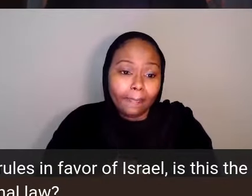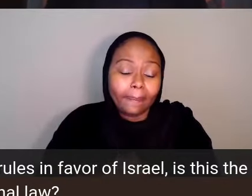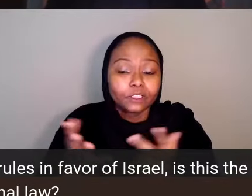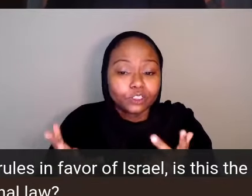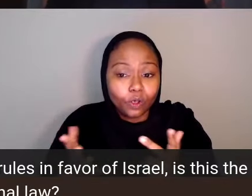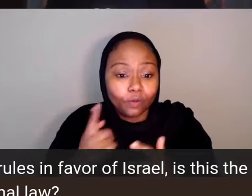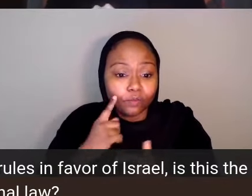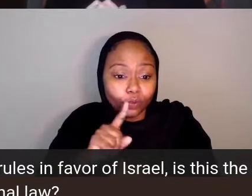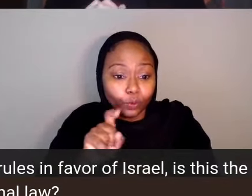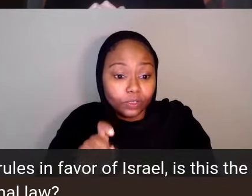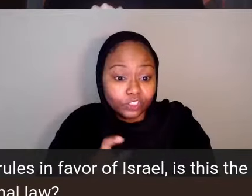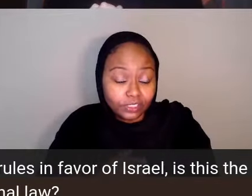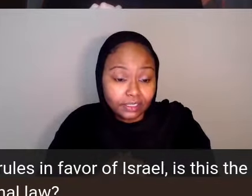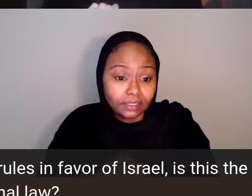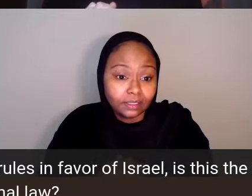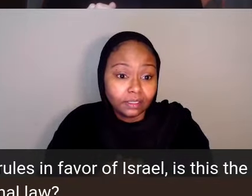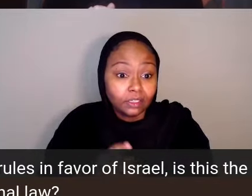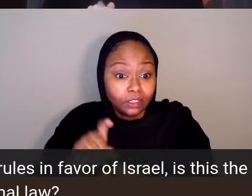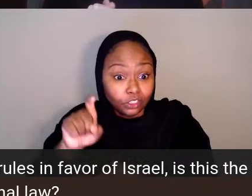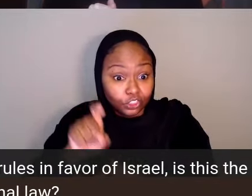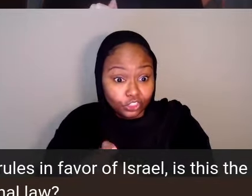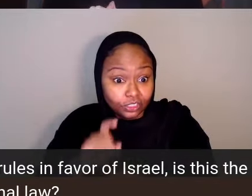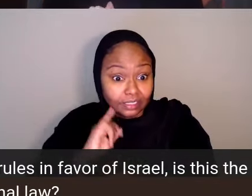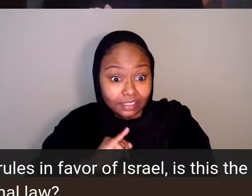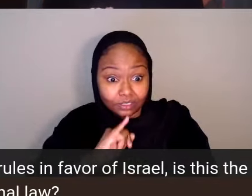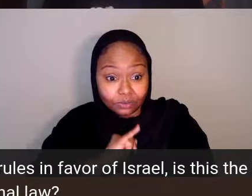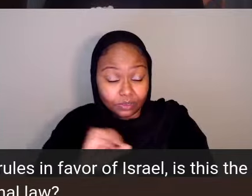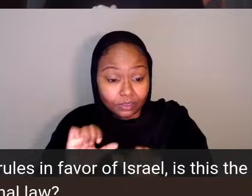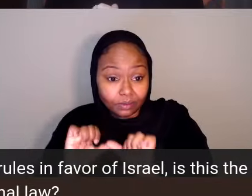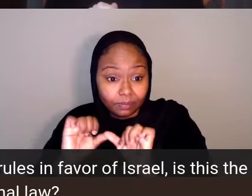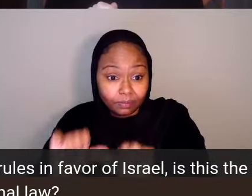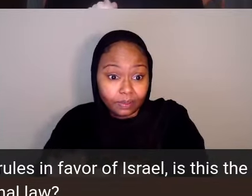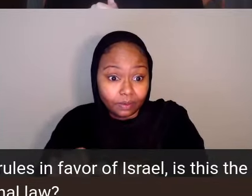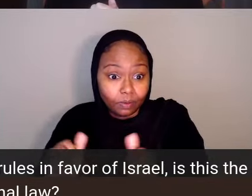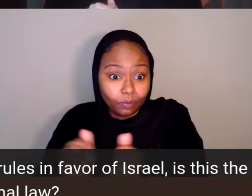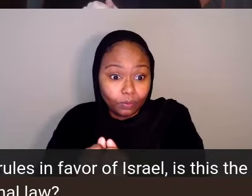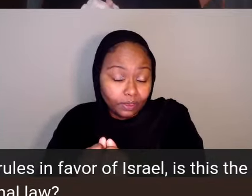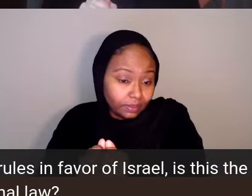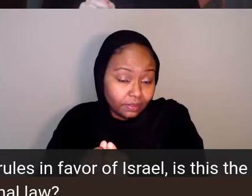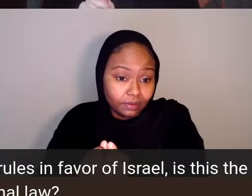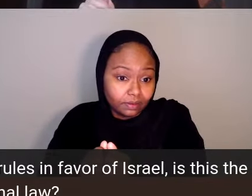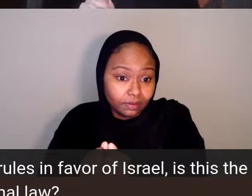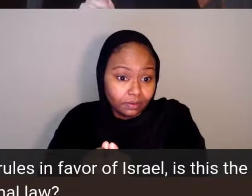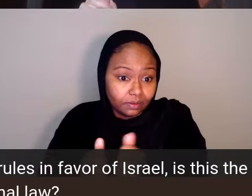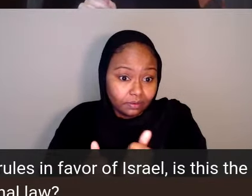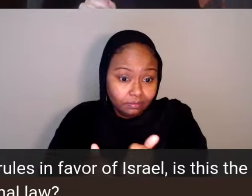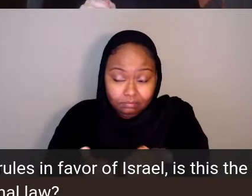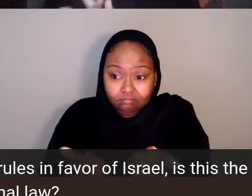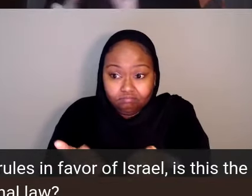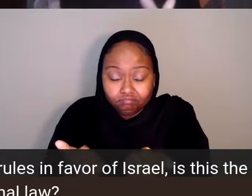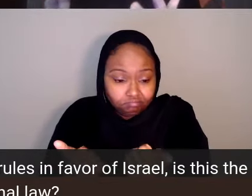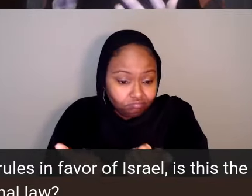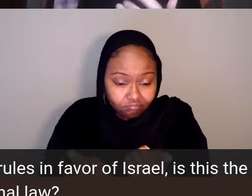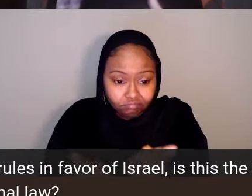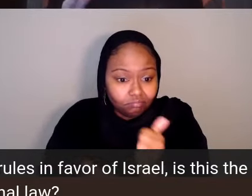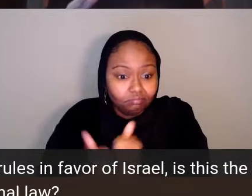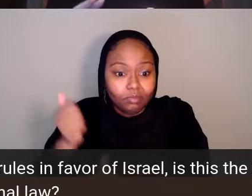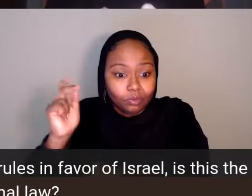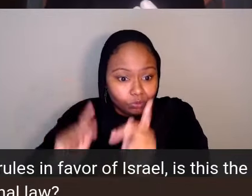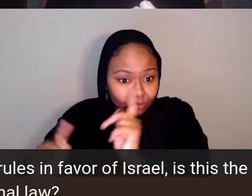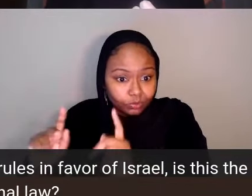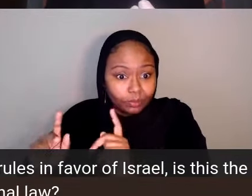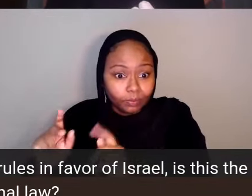question, should Israel prevail by majority in a ruling? Yes. We will